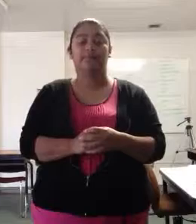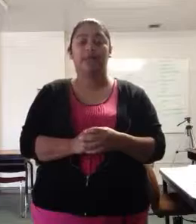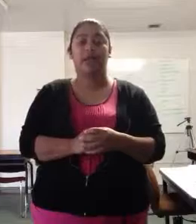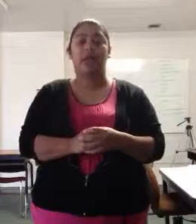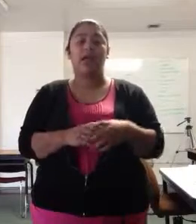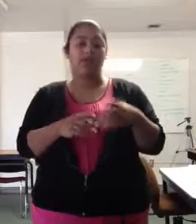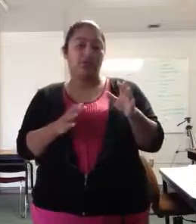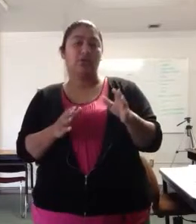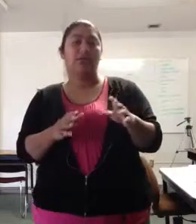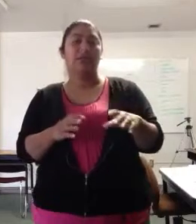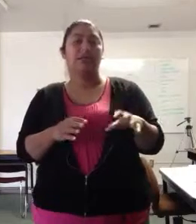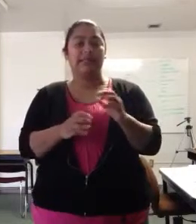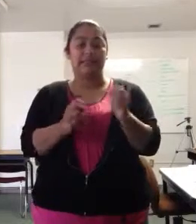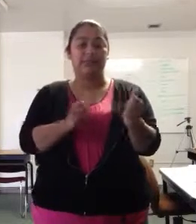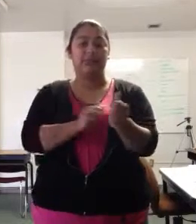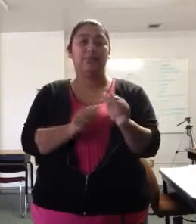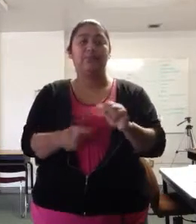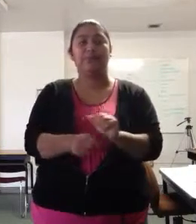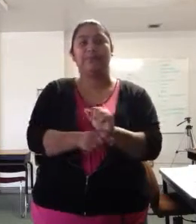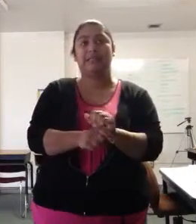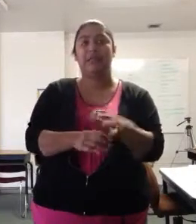and get to business. You got natural numbers.